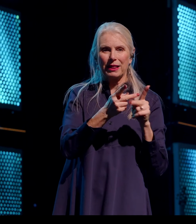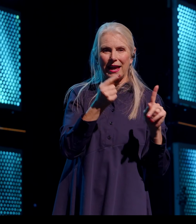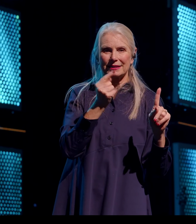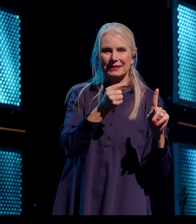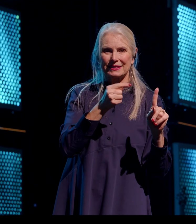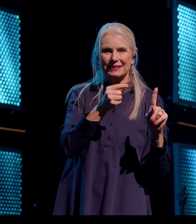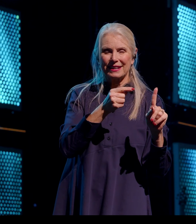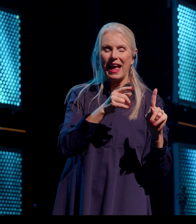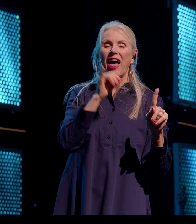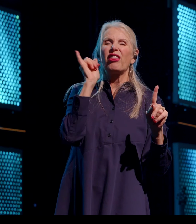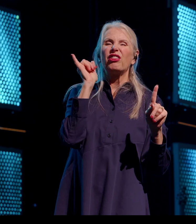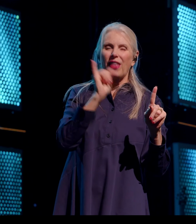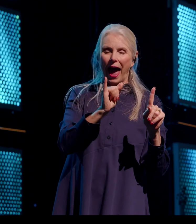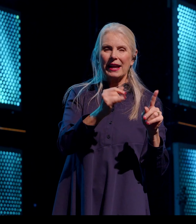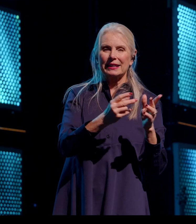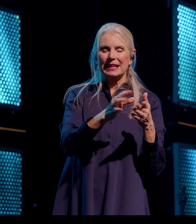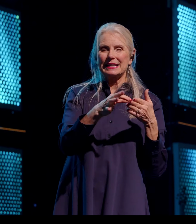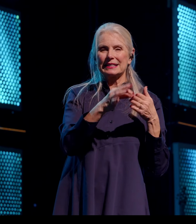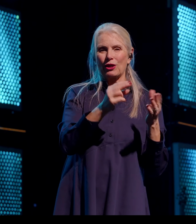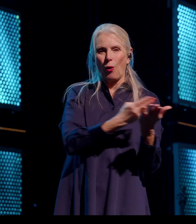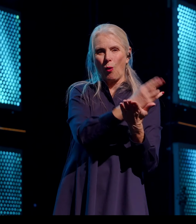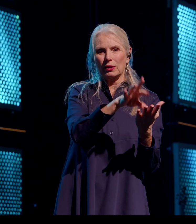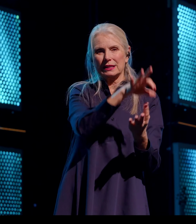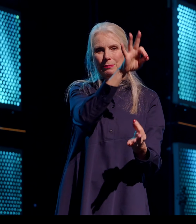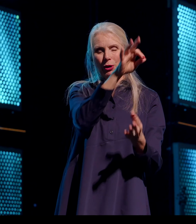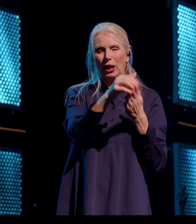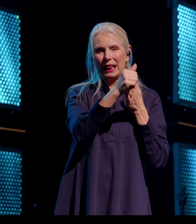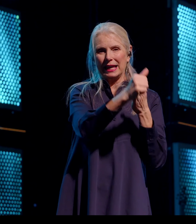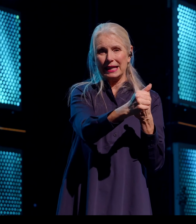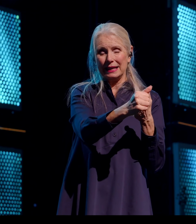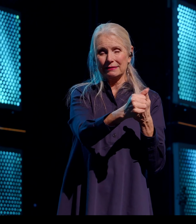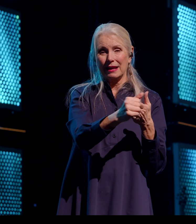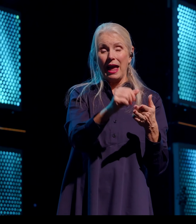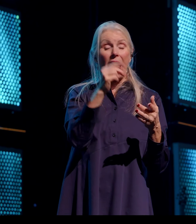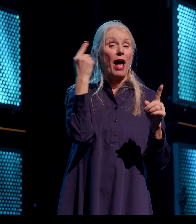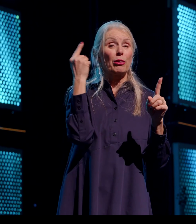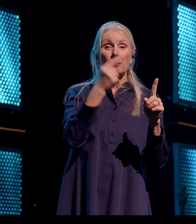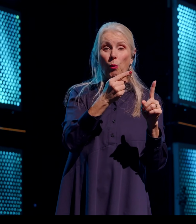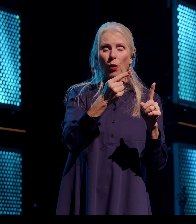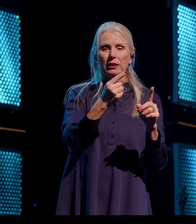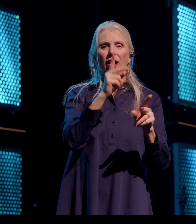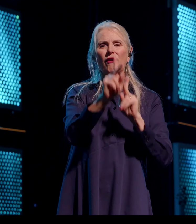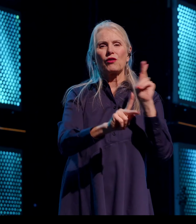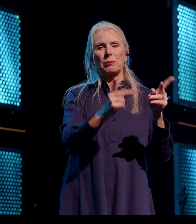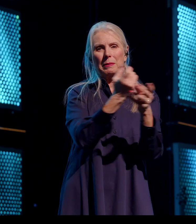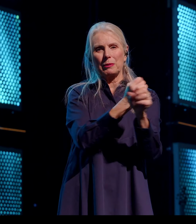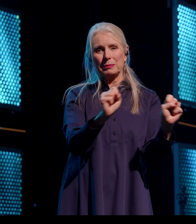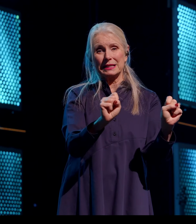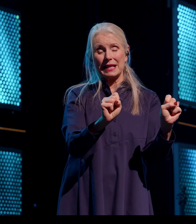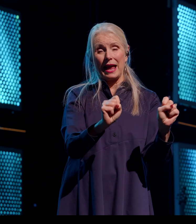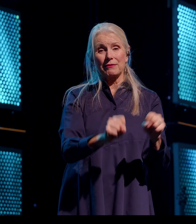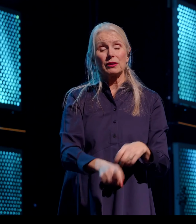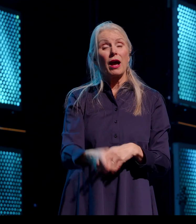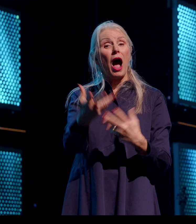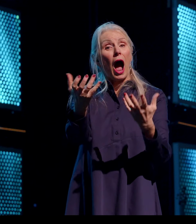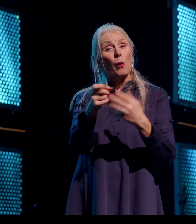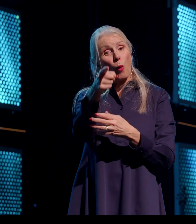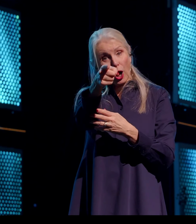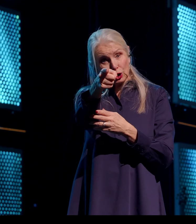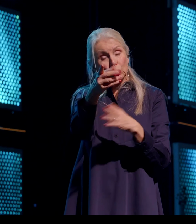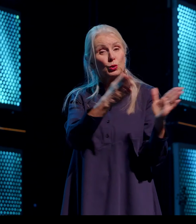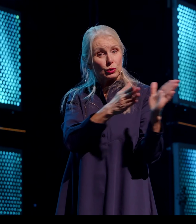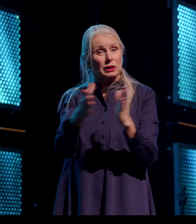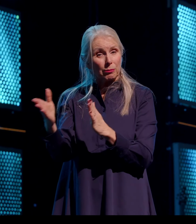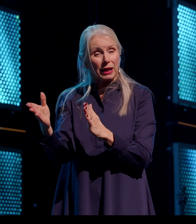he needed to go so that people could be saved. Point number two in your notes. Plan to attempt great things for Jesus in 2024,